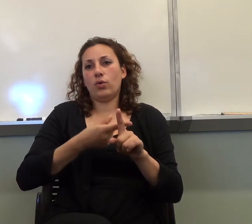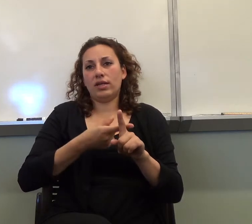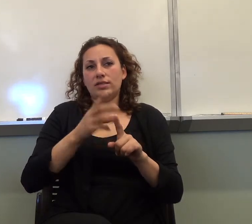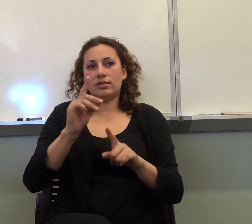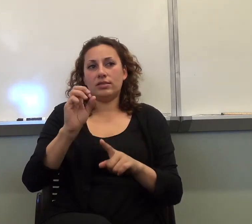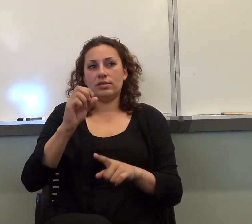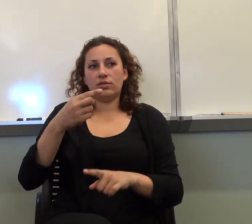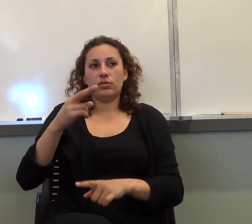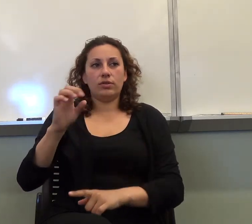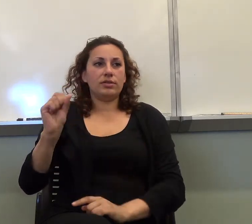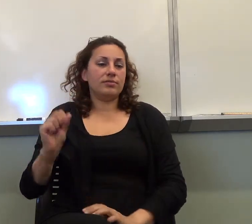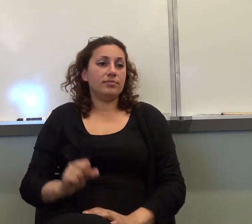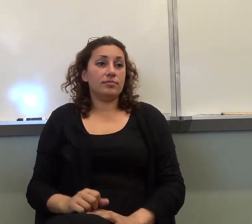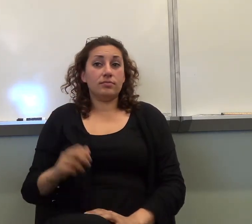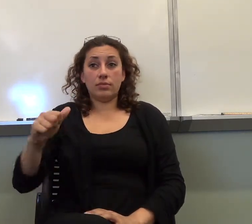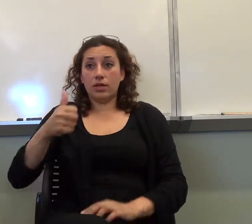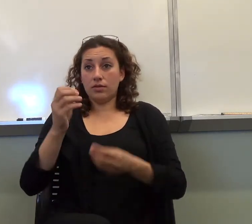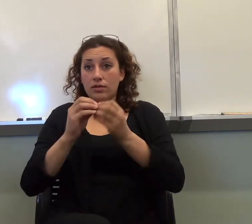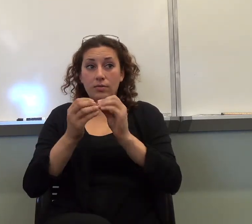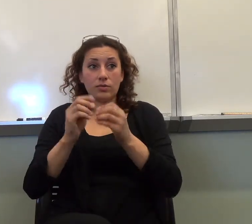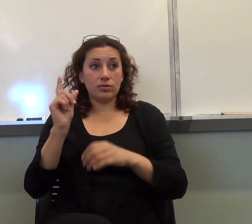Any others? 93. 93.